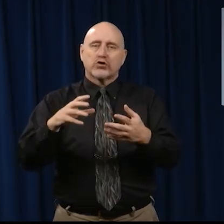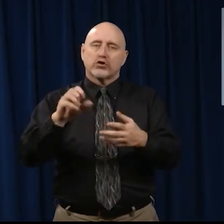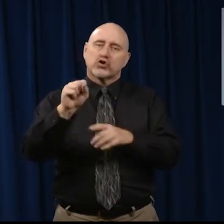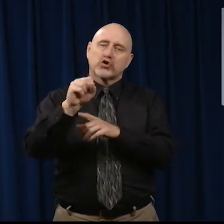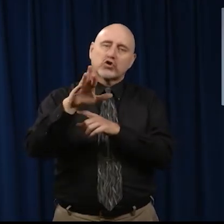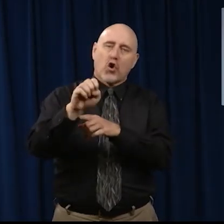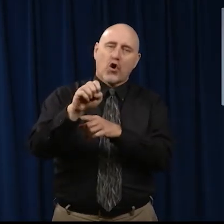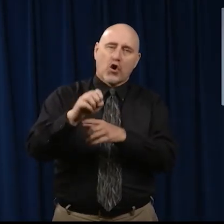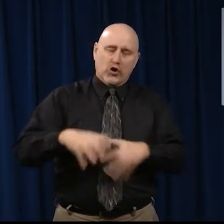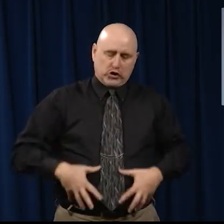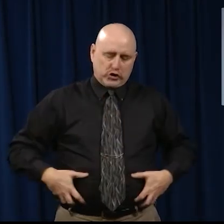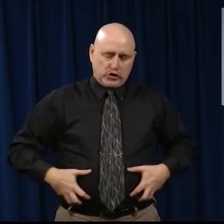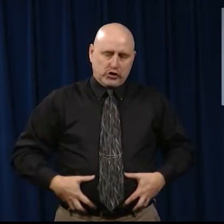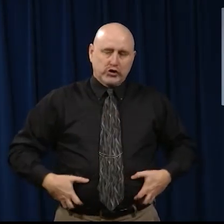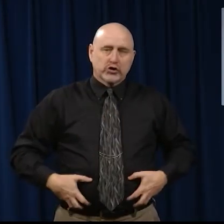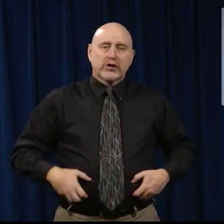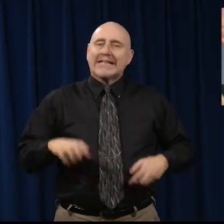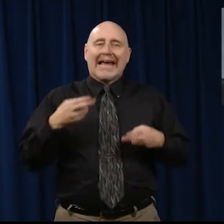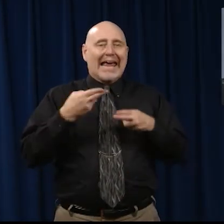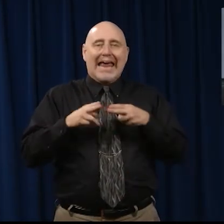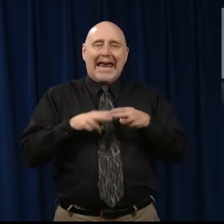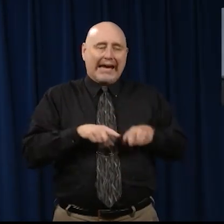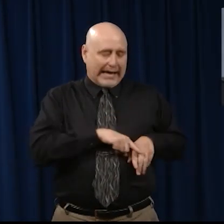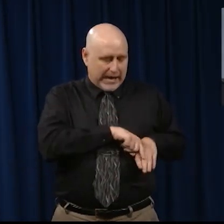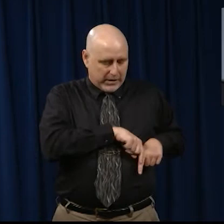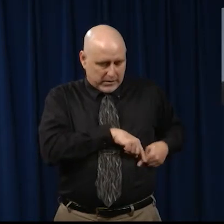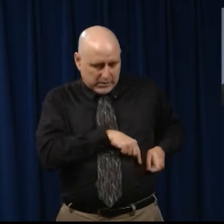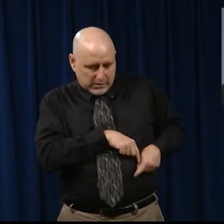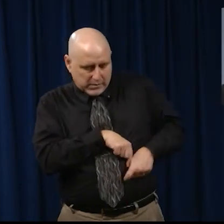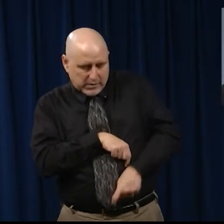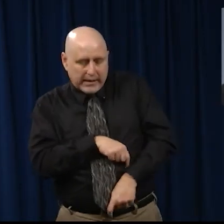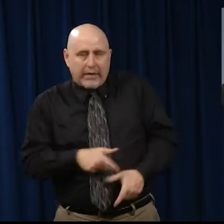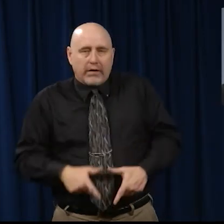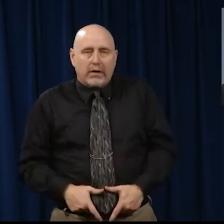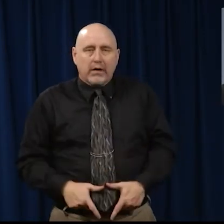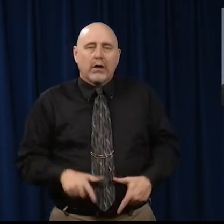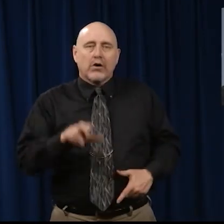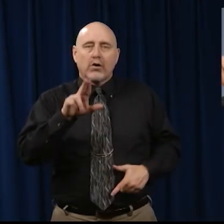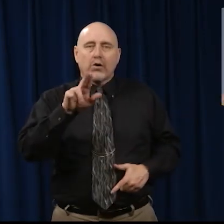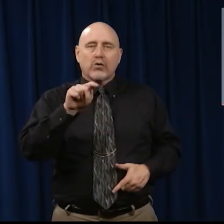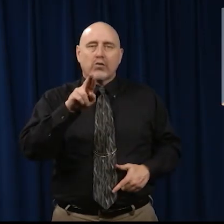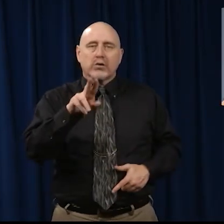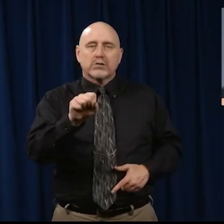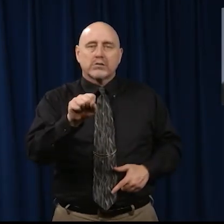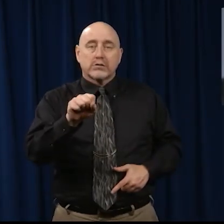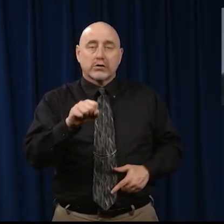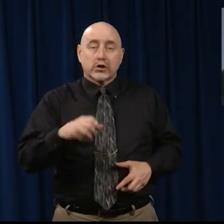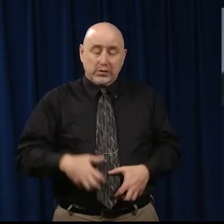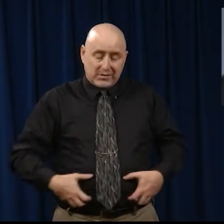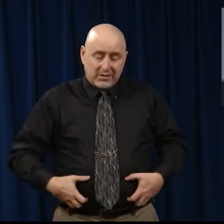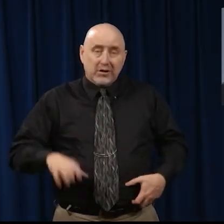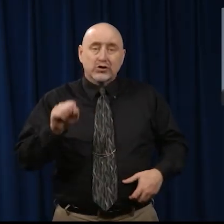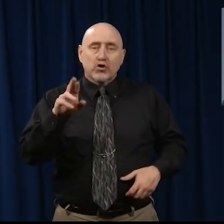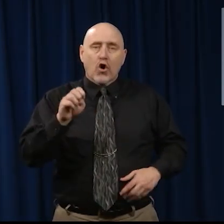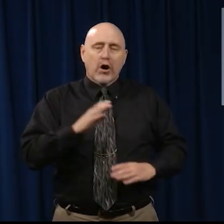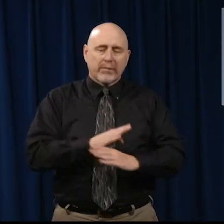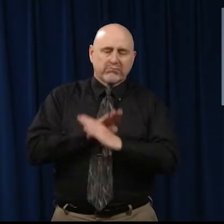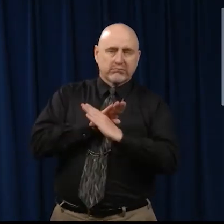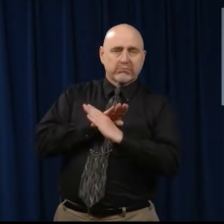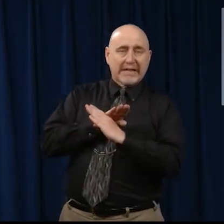times that scarring will make it where the egg cannot go down into the uterus. Sometimes that scarring will be an obstruction